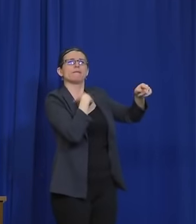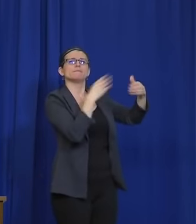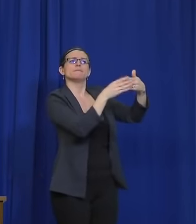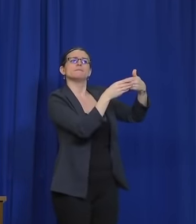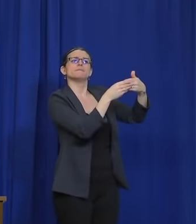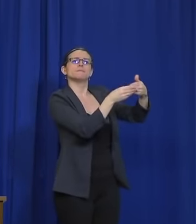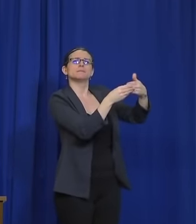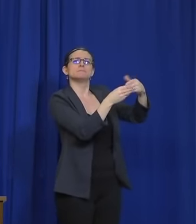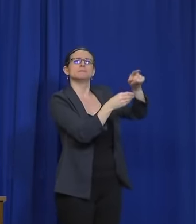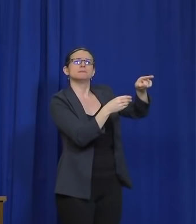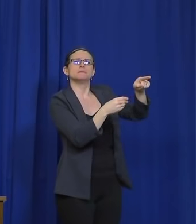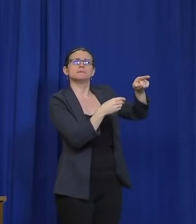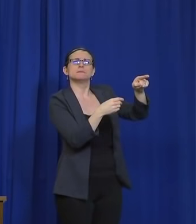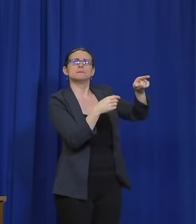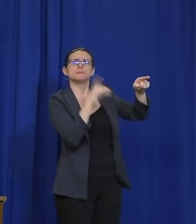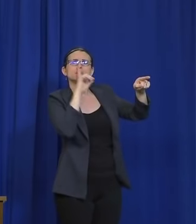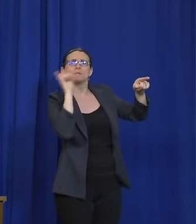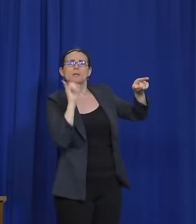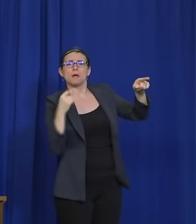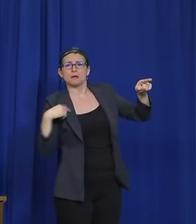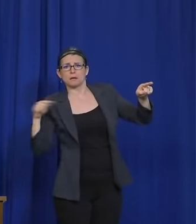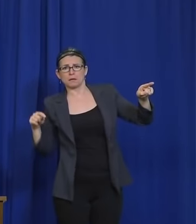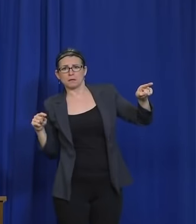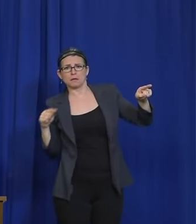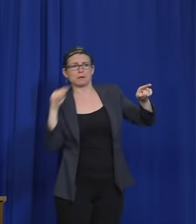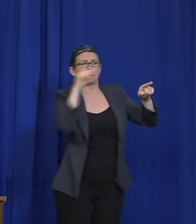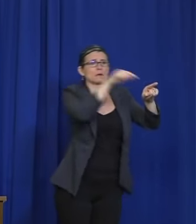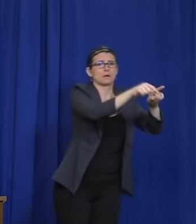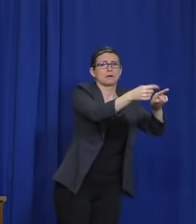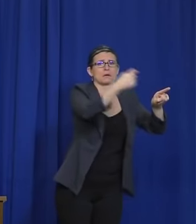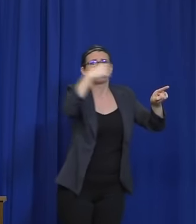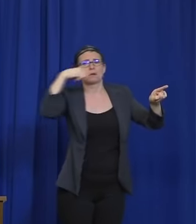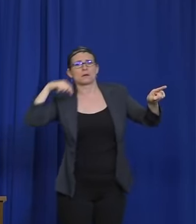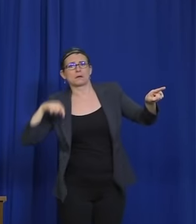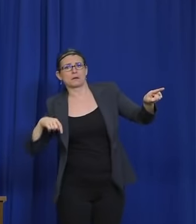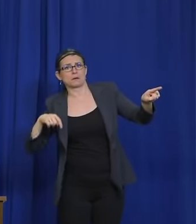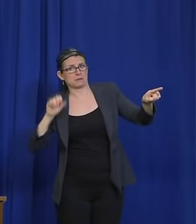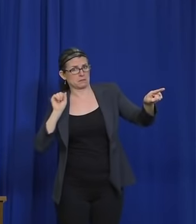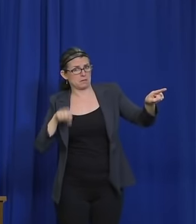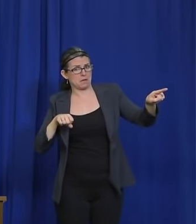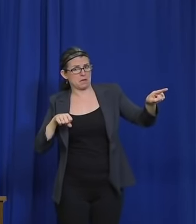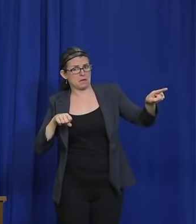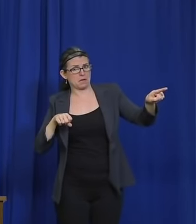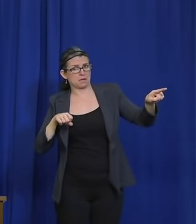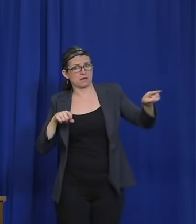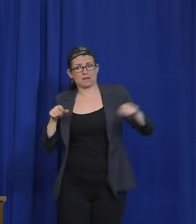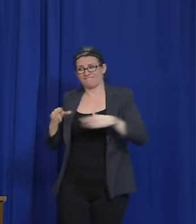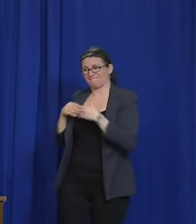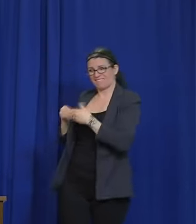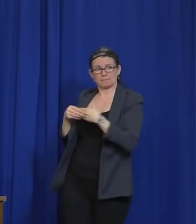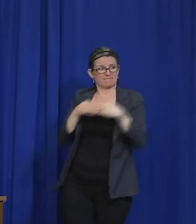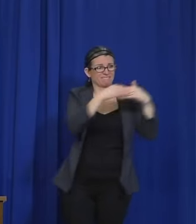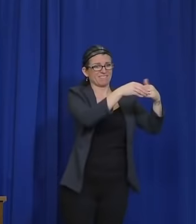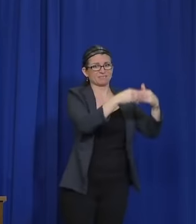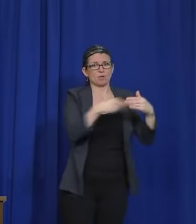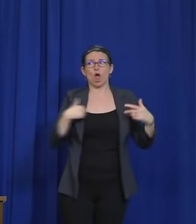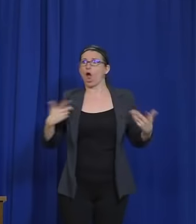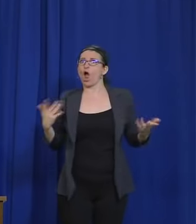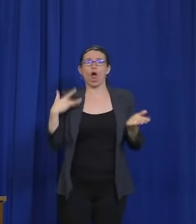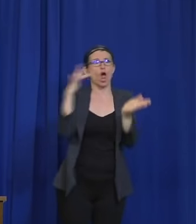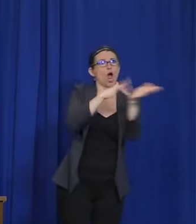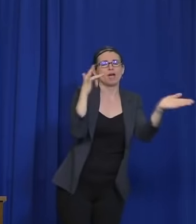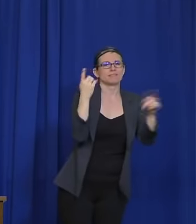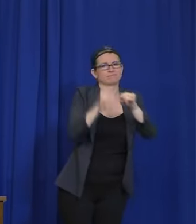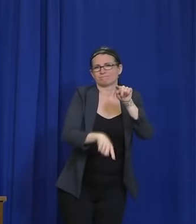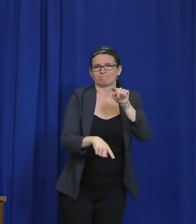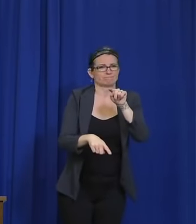in one area or another. No, we expect to use our licensing power, our criminal enforcement powers, injunctive relief, every